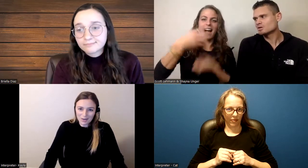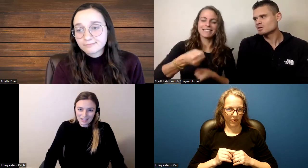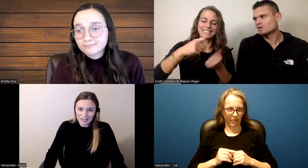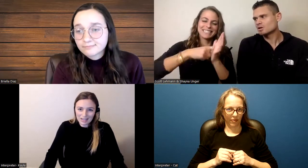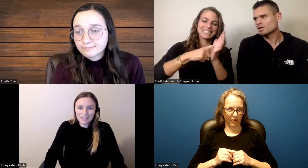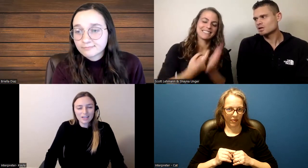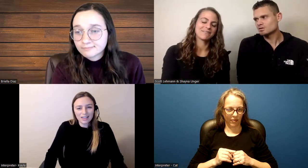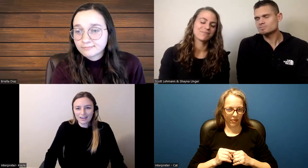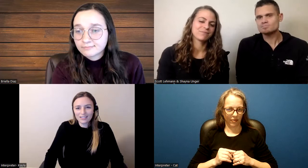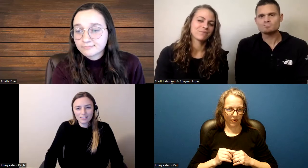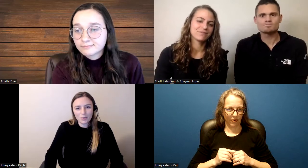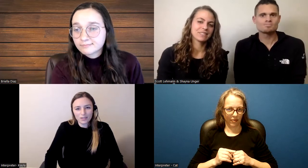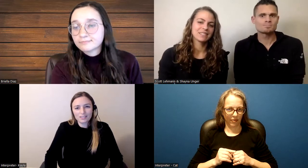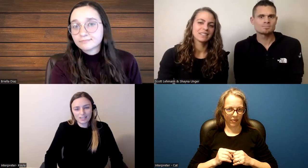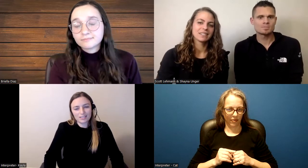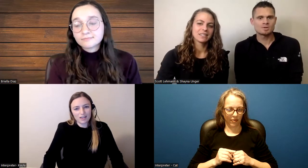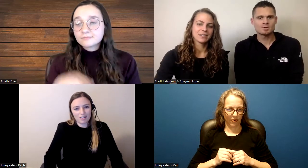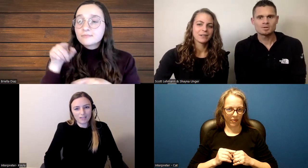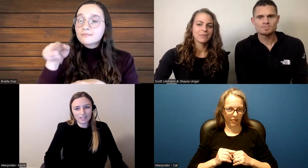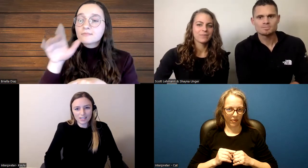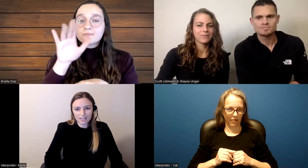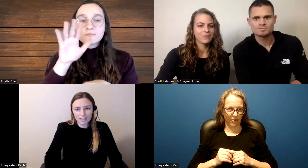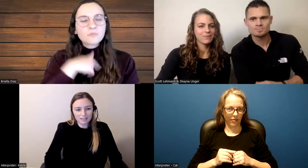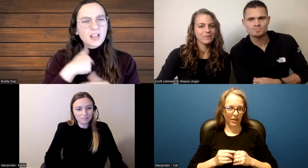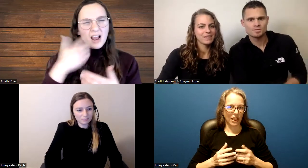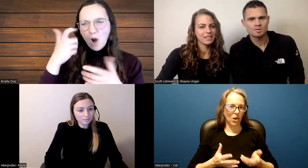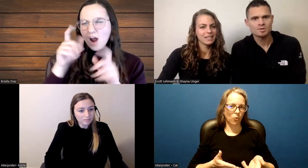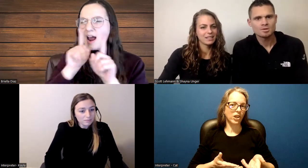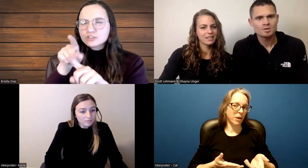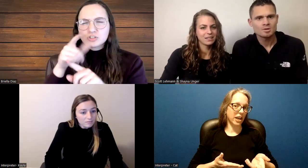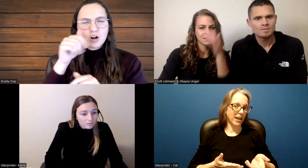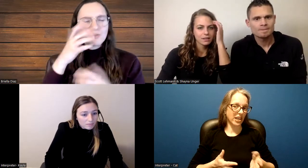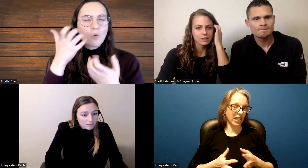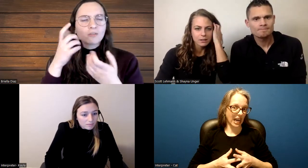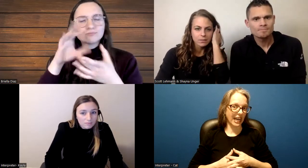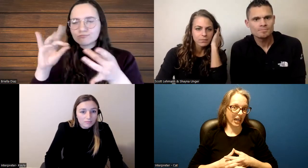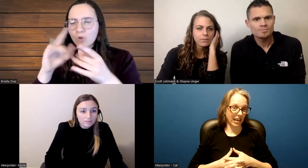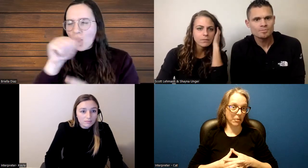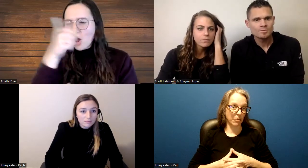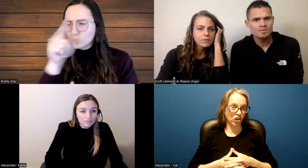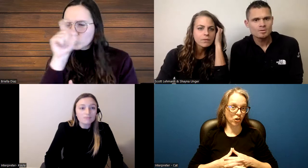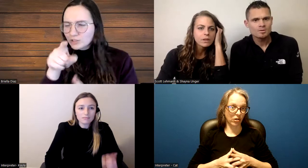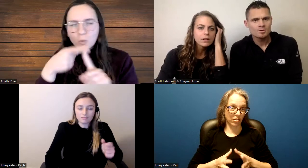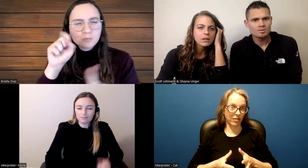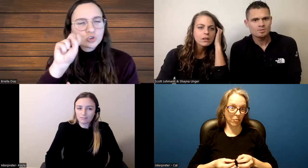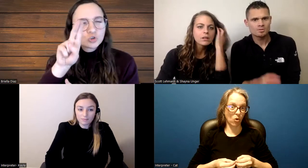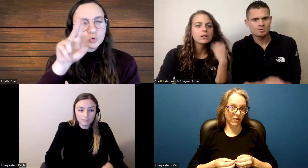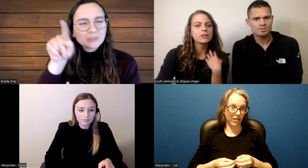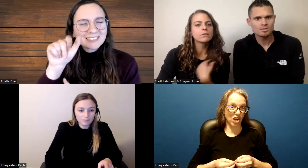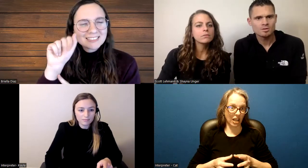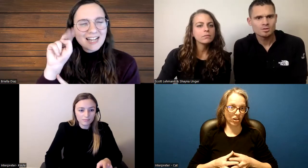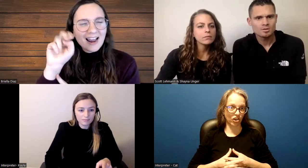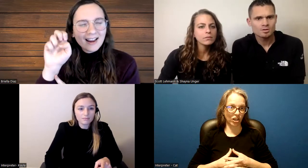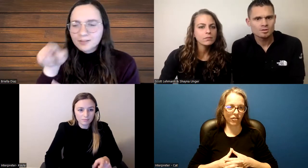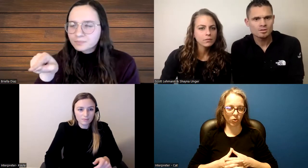know, it's important to instill that confidence. That's the key. Which made renting the kayak that much more